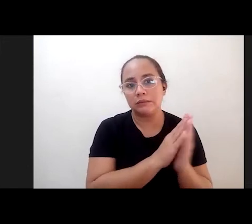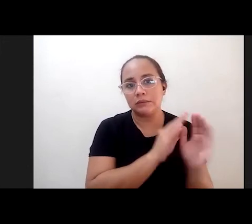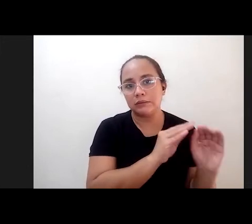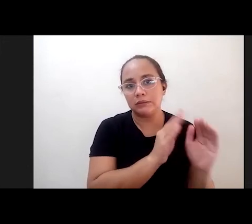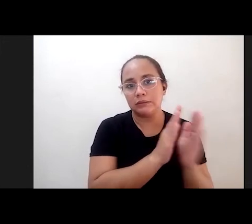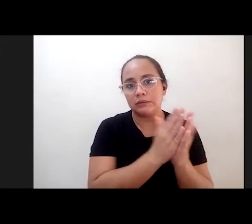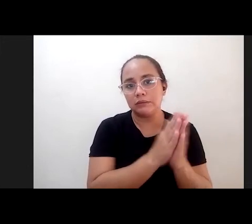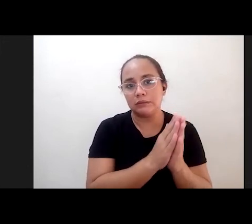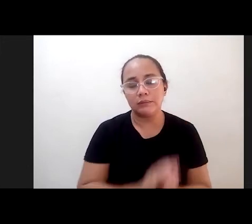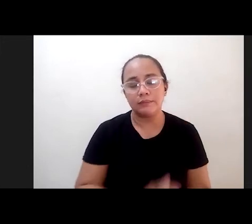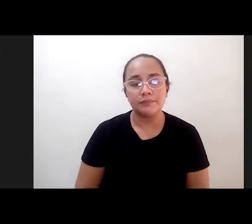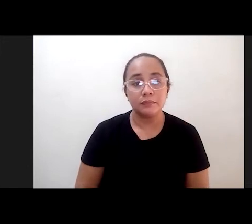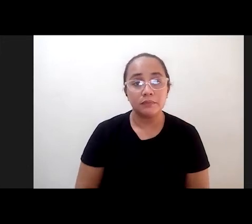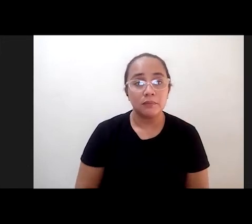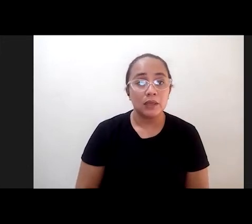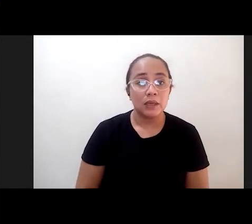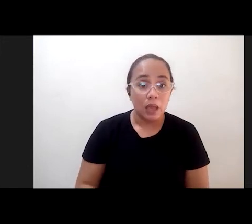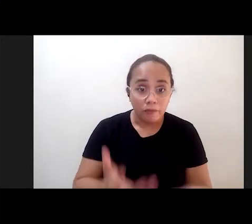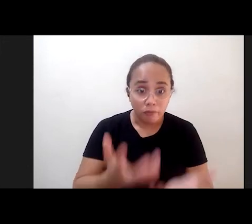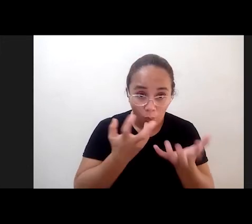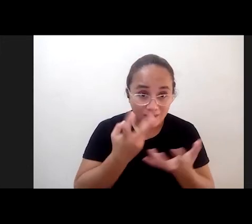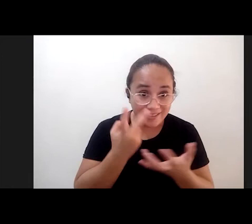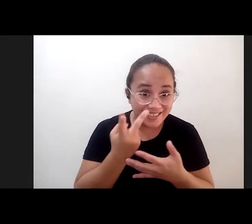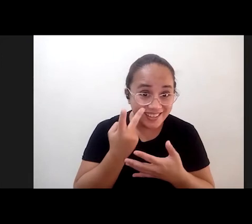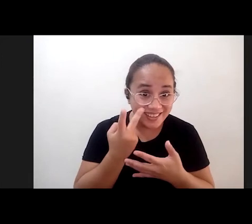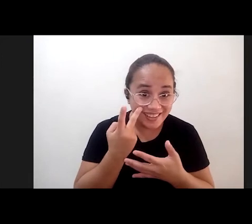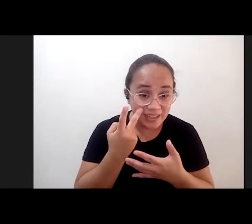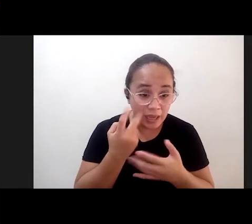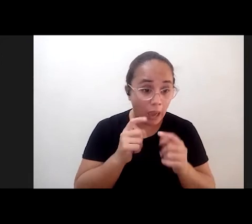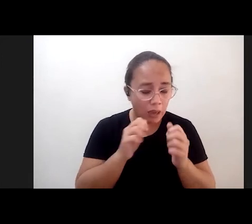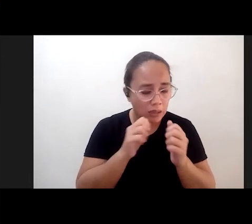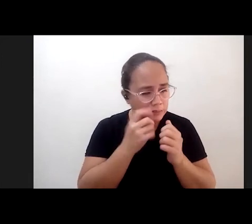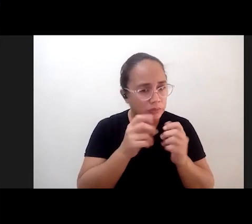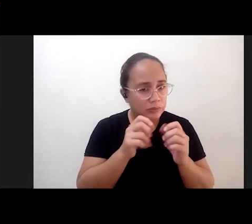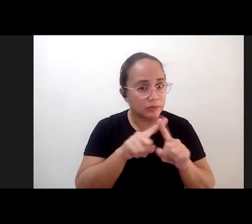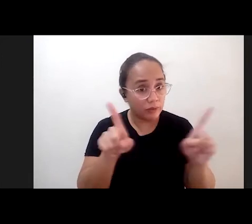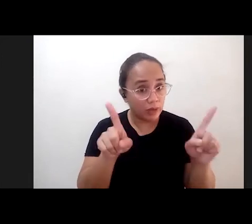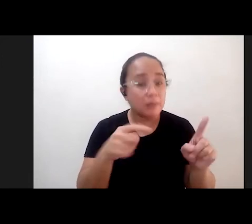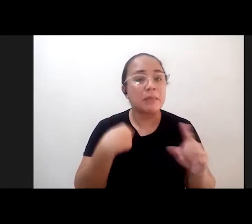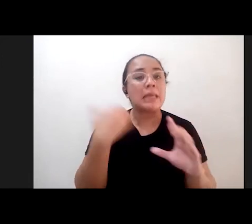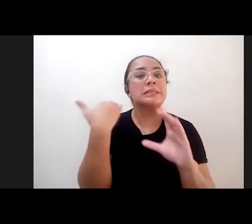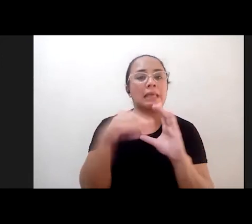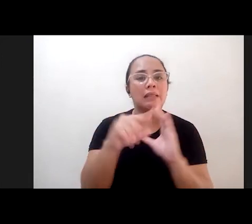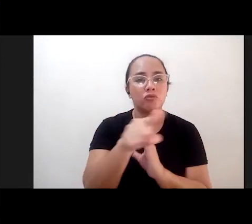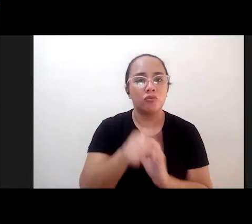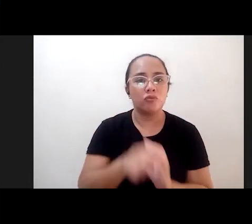If you want to see how these books look different, I can send you copies.